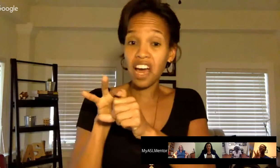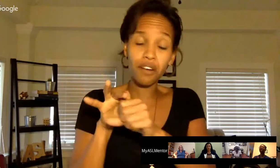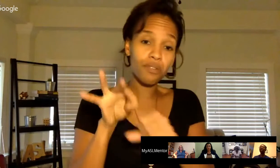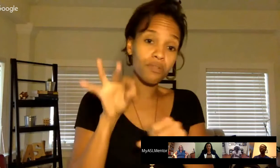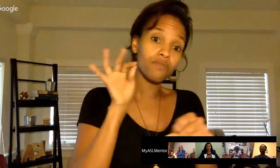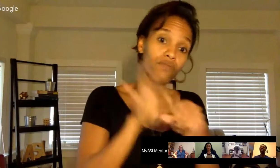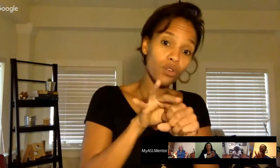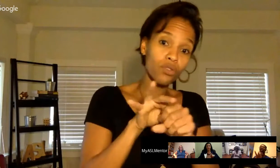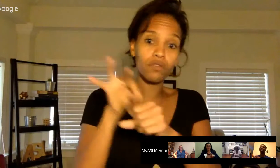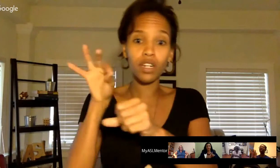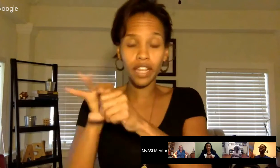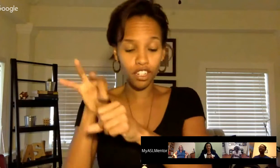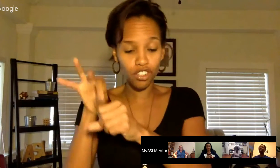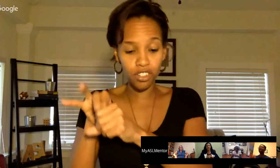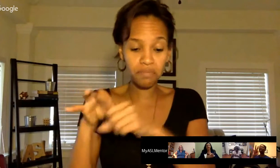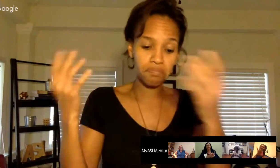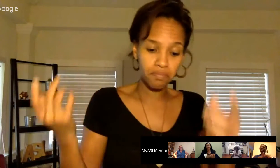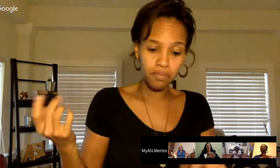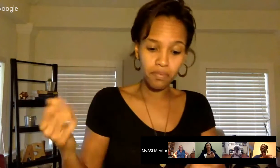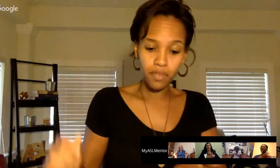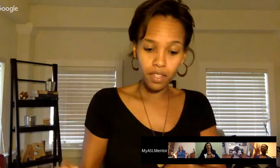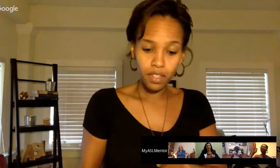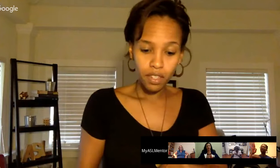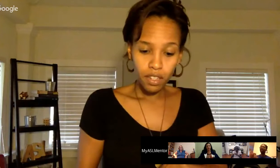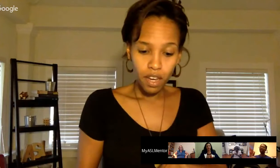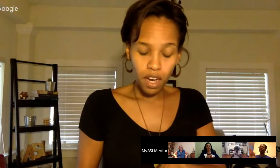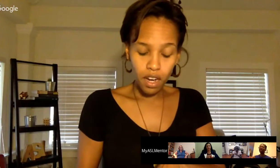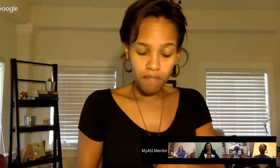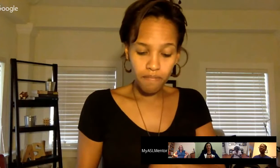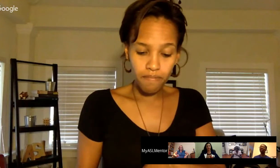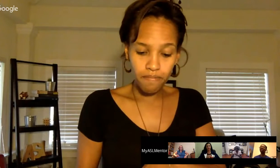the noun. Vote, election.